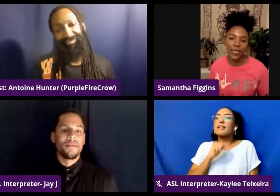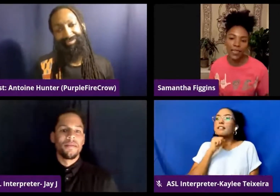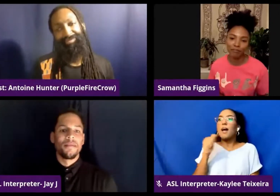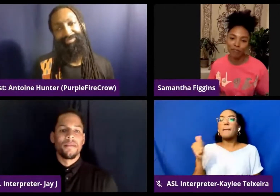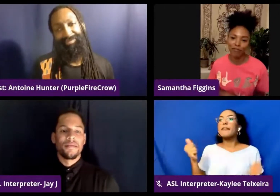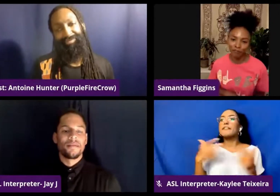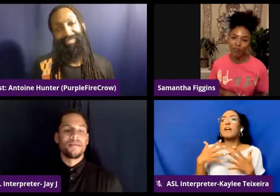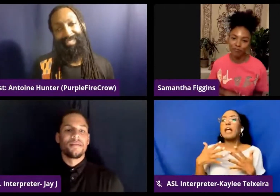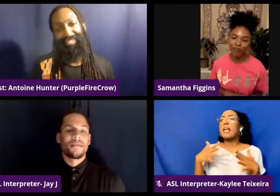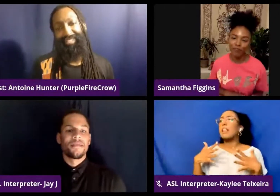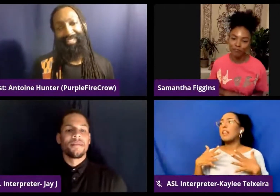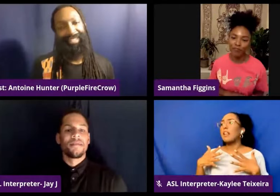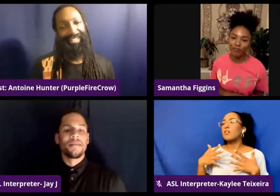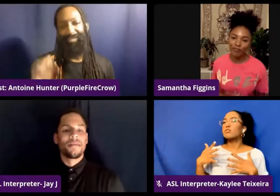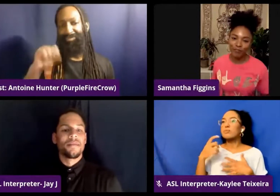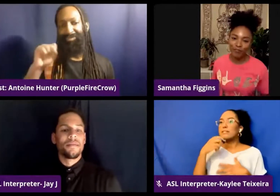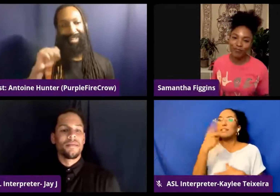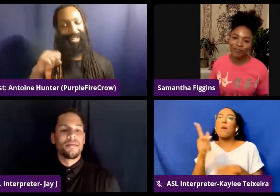people what I mean.